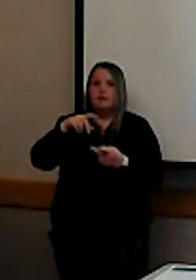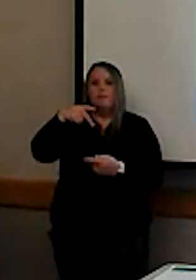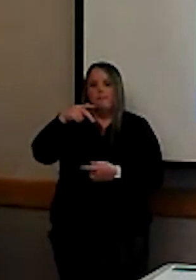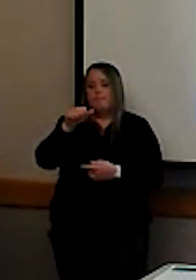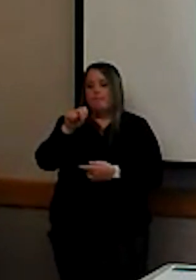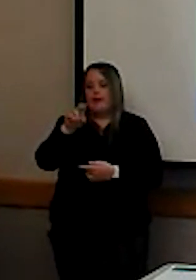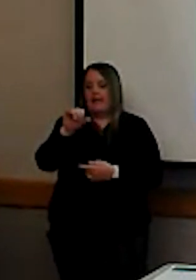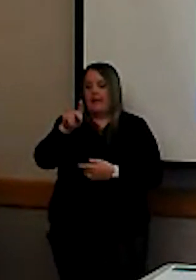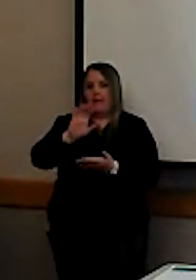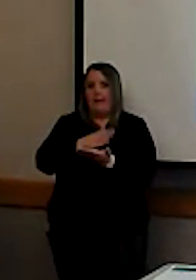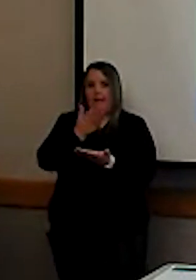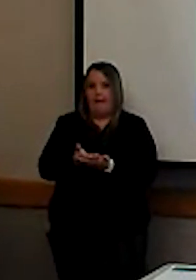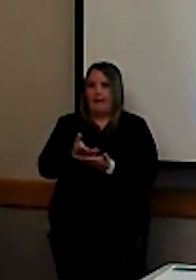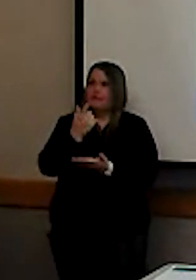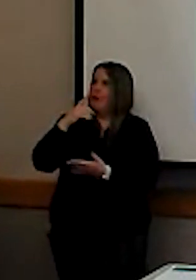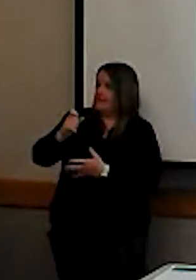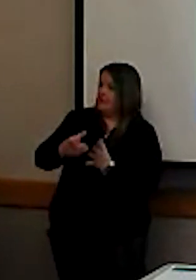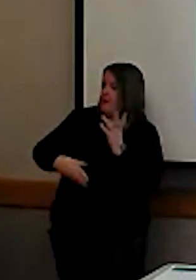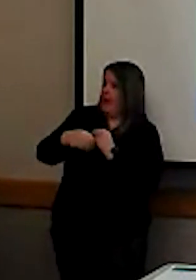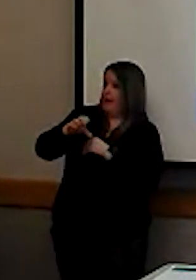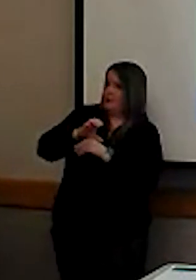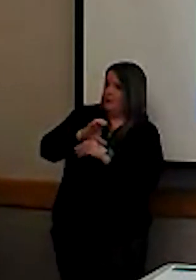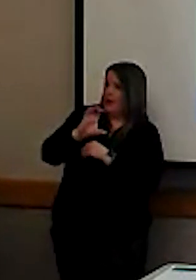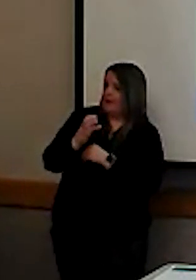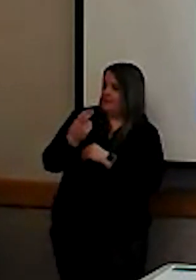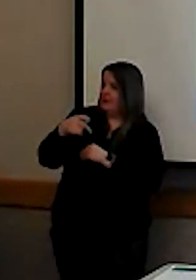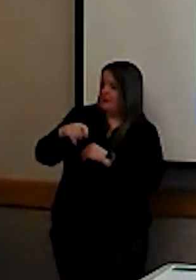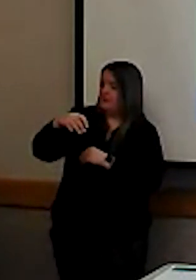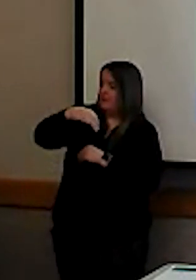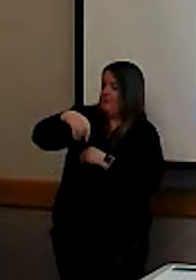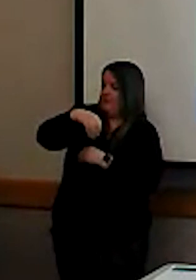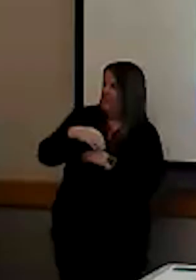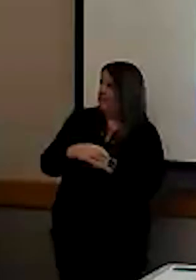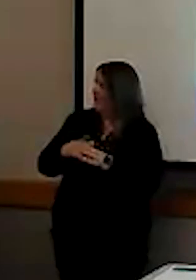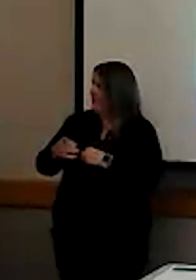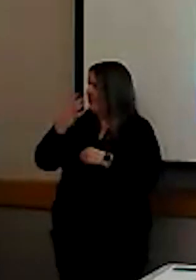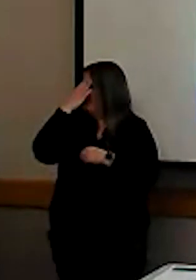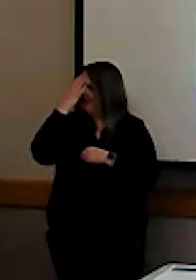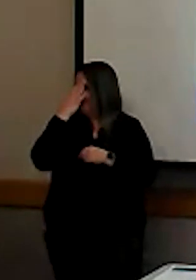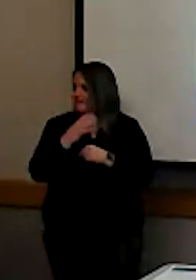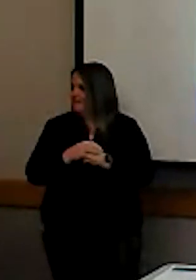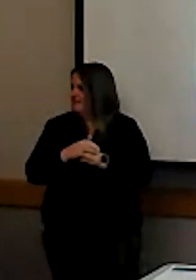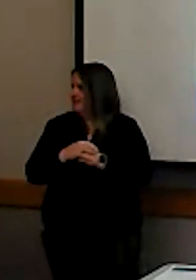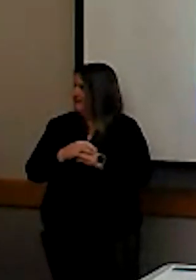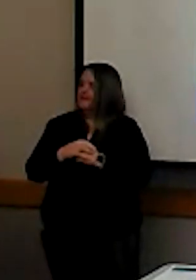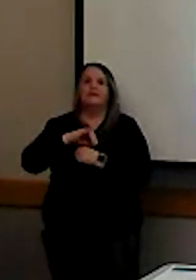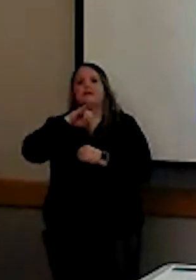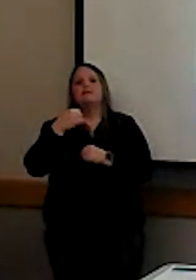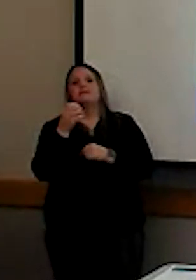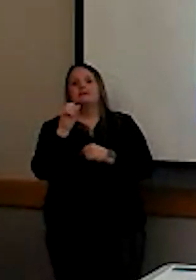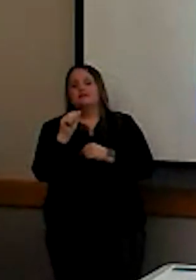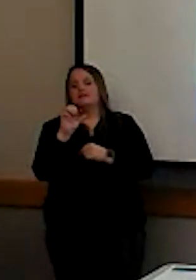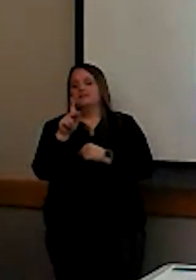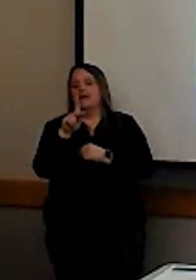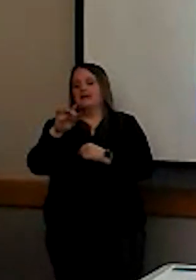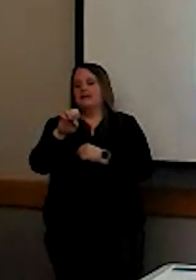pancakes, and then they would say it needs chocolate chips. That's what I would add. And I'm like, okay, because they know Jacqui's class is all